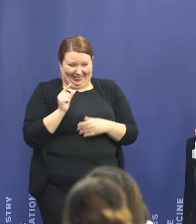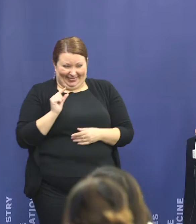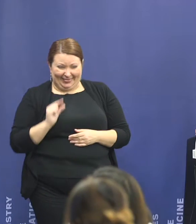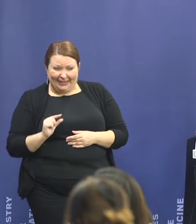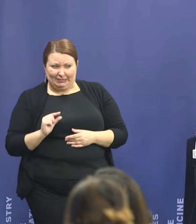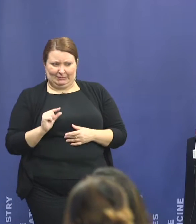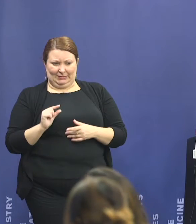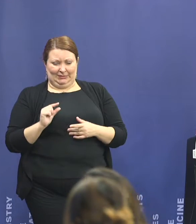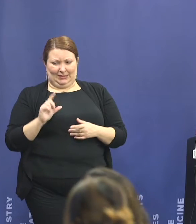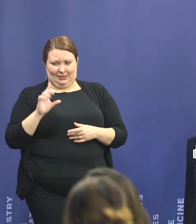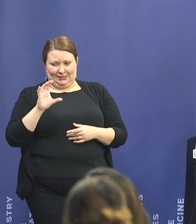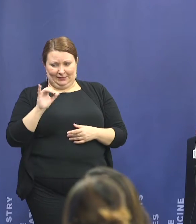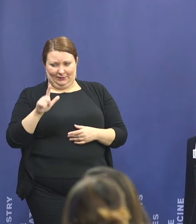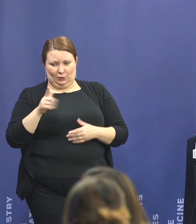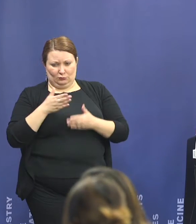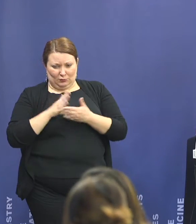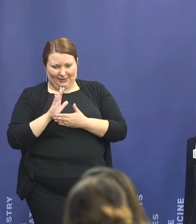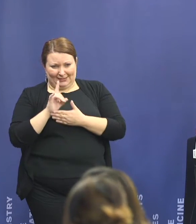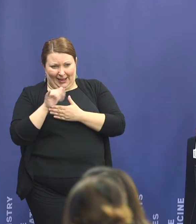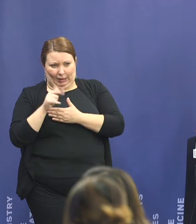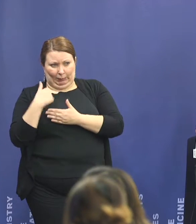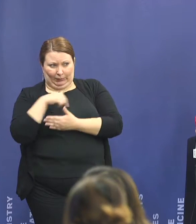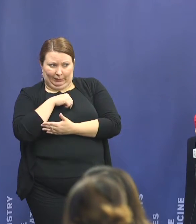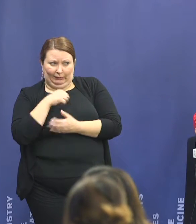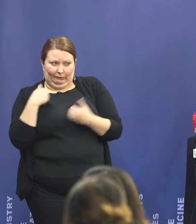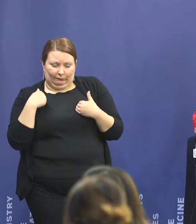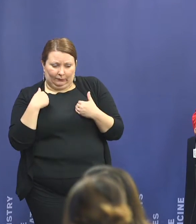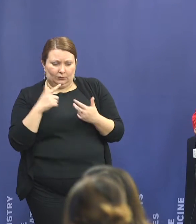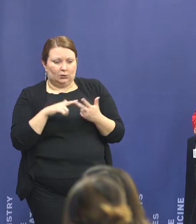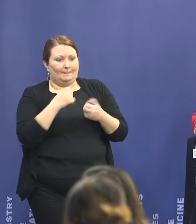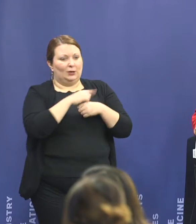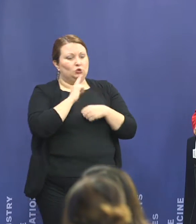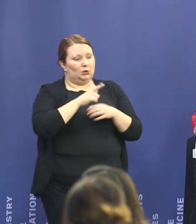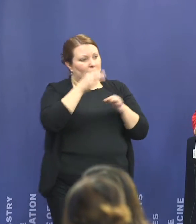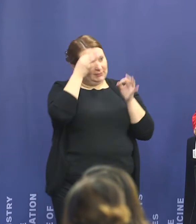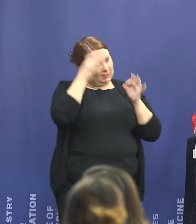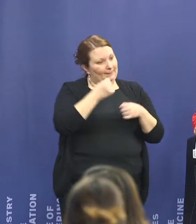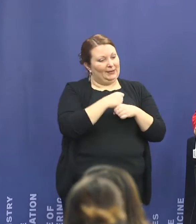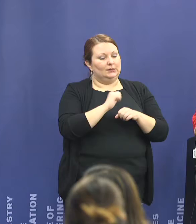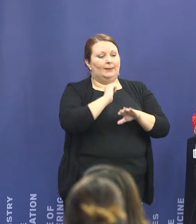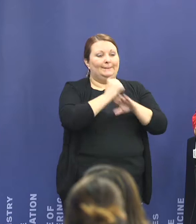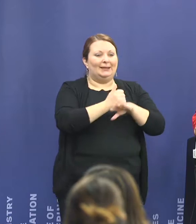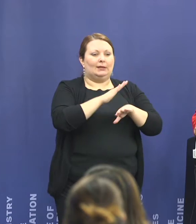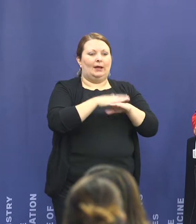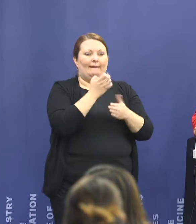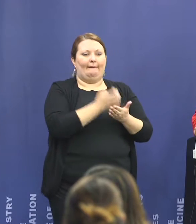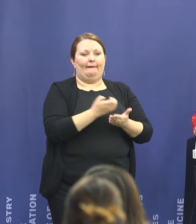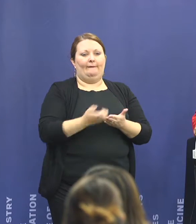civil rights data collection, to ensure that the decisions are based on evidence, not